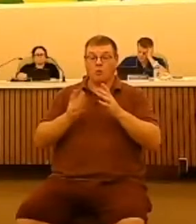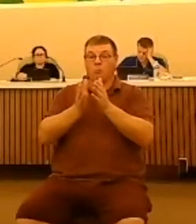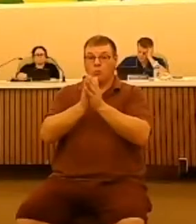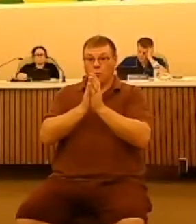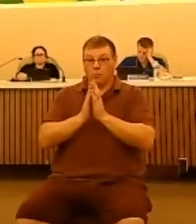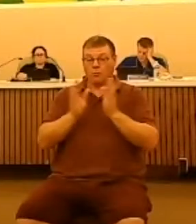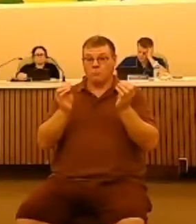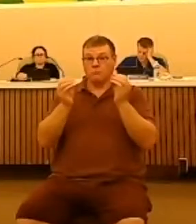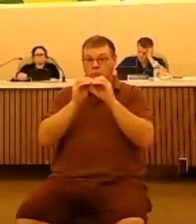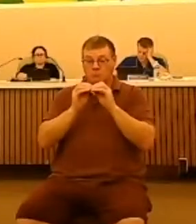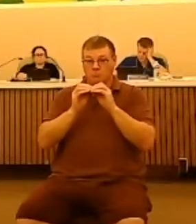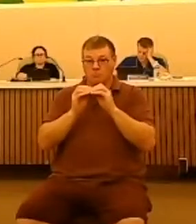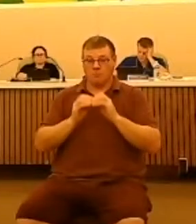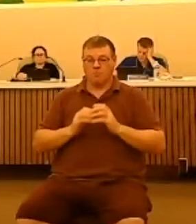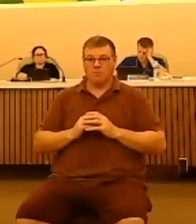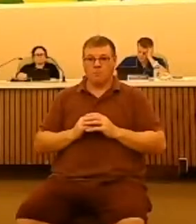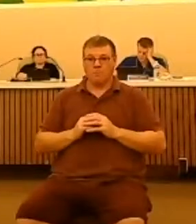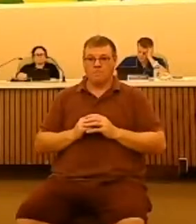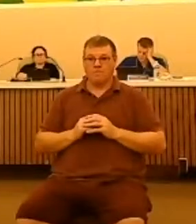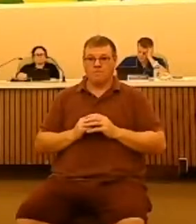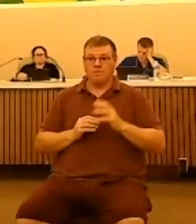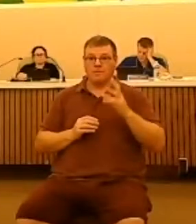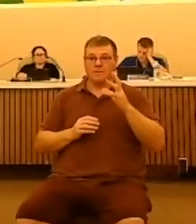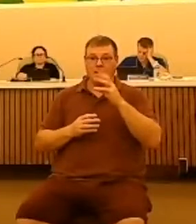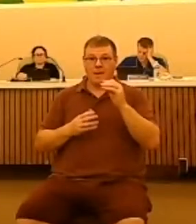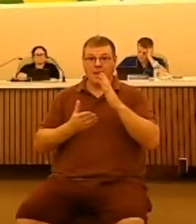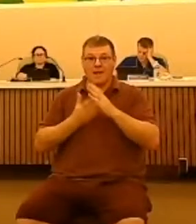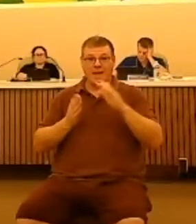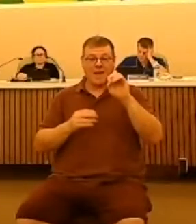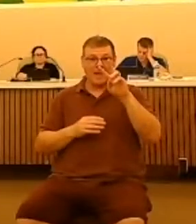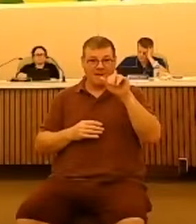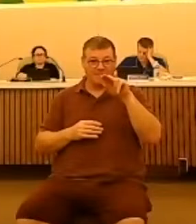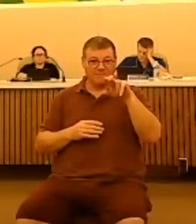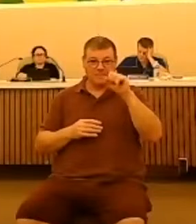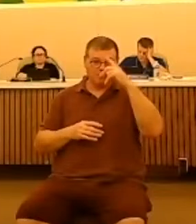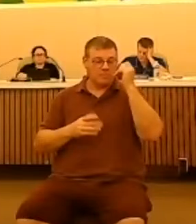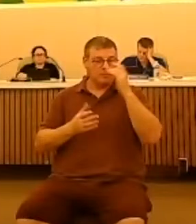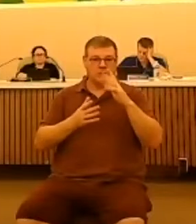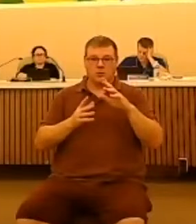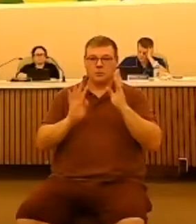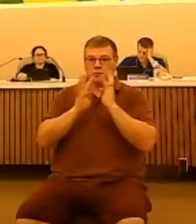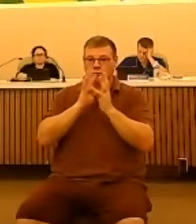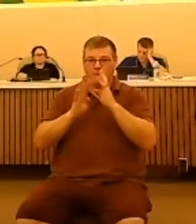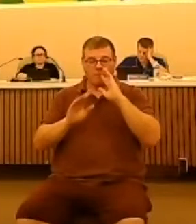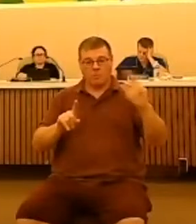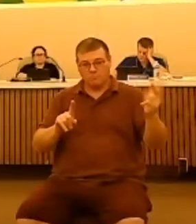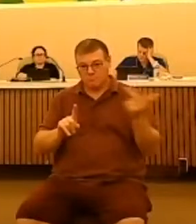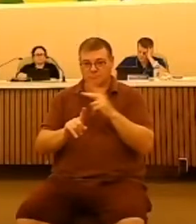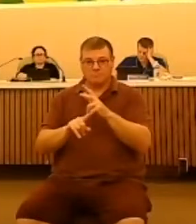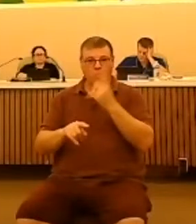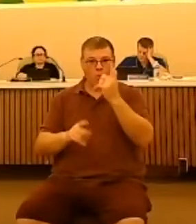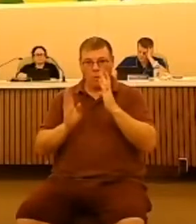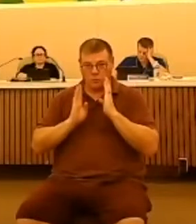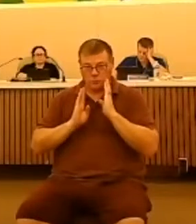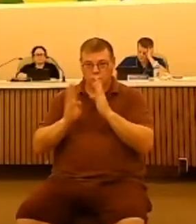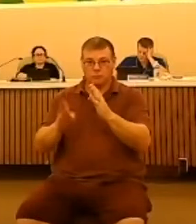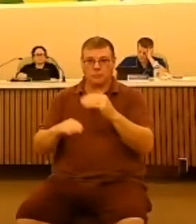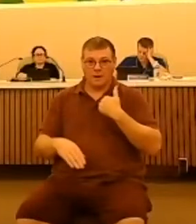more and some on Nevins because the traffic is just going to revert to Nevins if only one street has